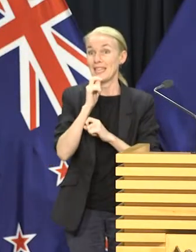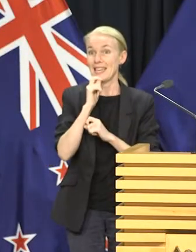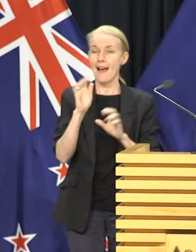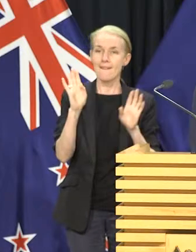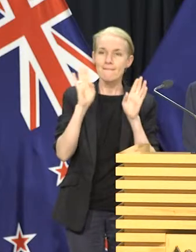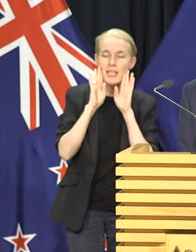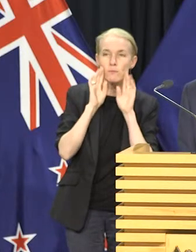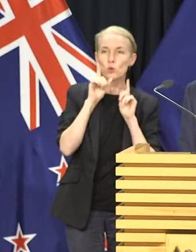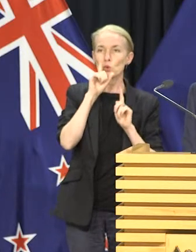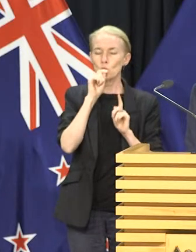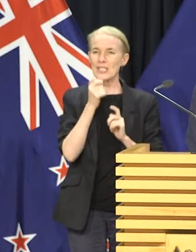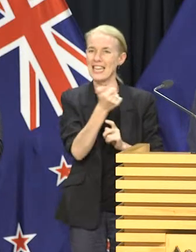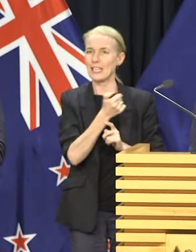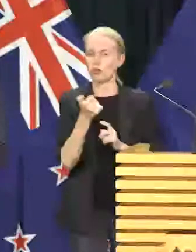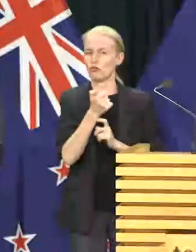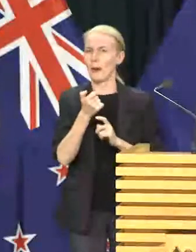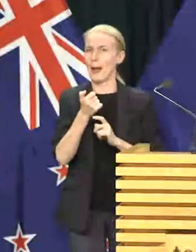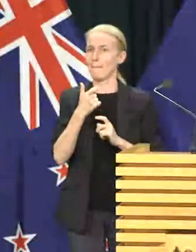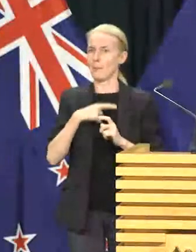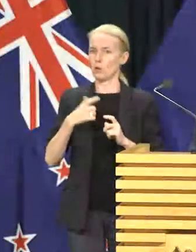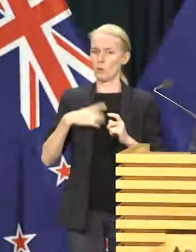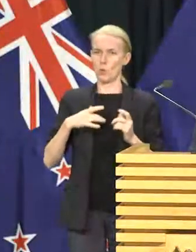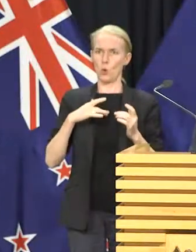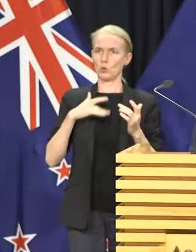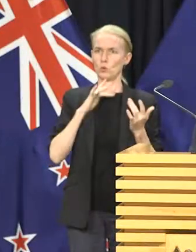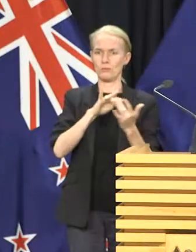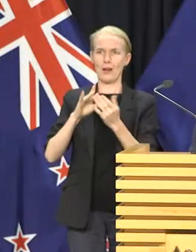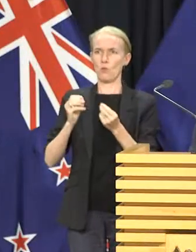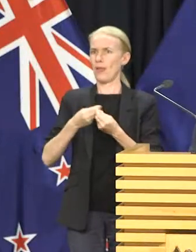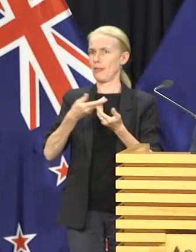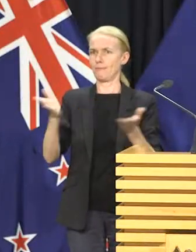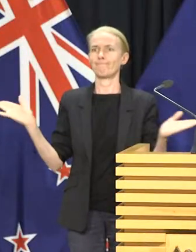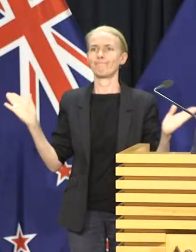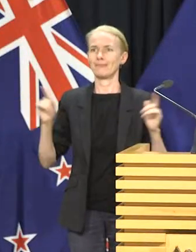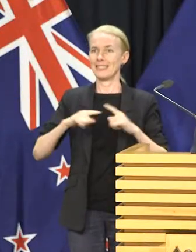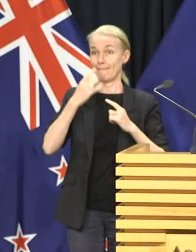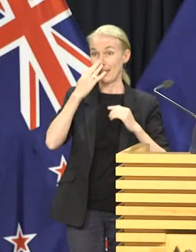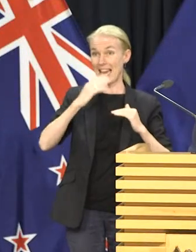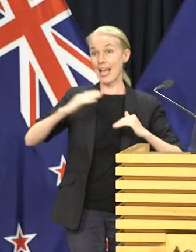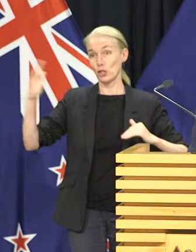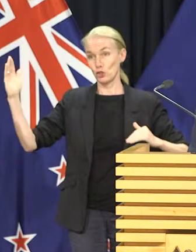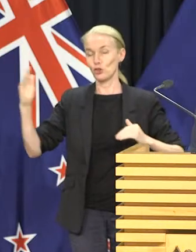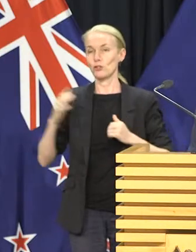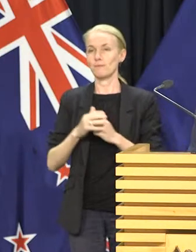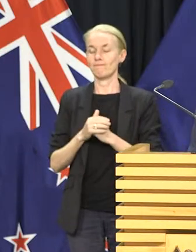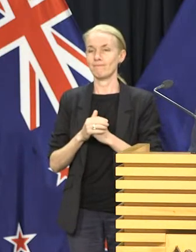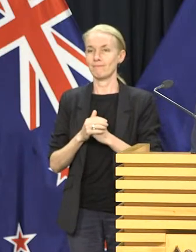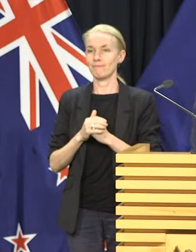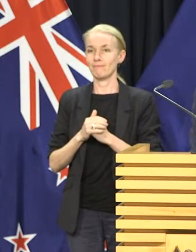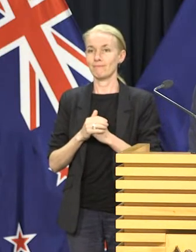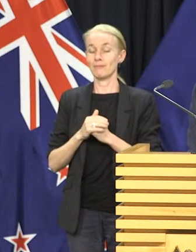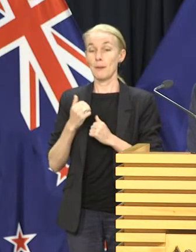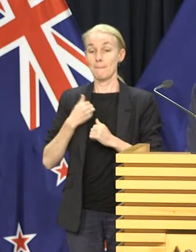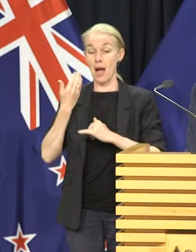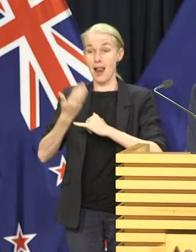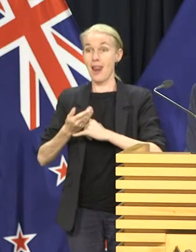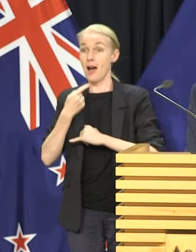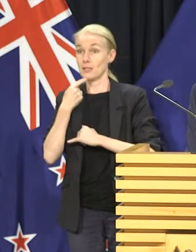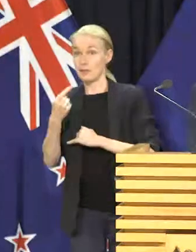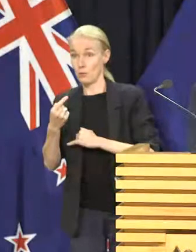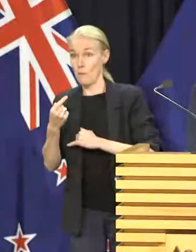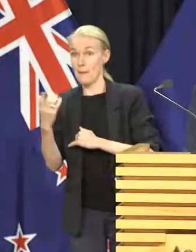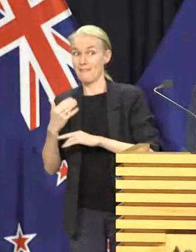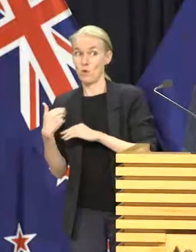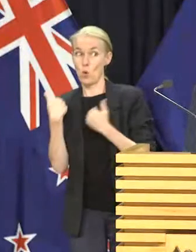many of our people as possible. Just finally, before I hand over to Dr. Bloomfield, we are also working with Maori